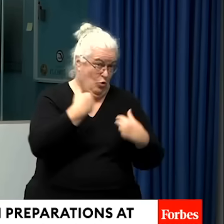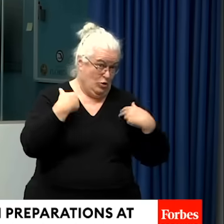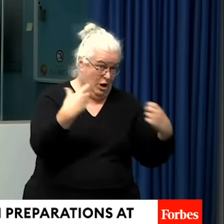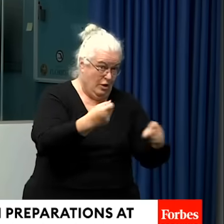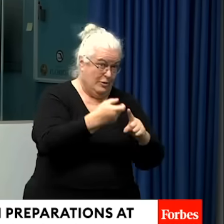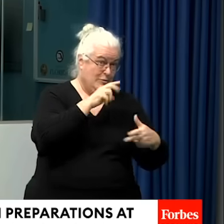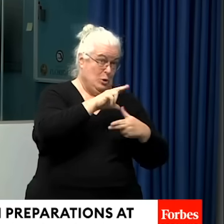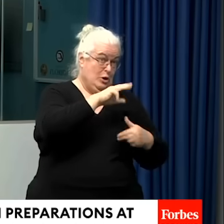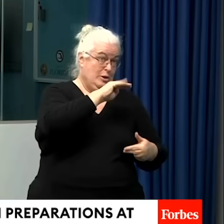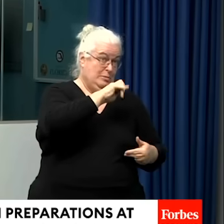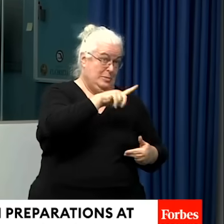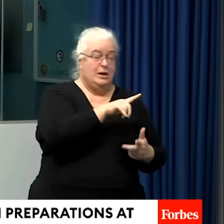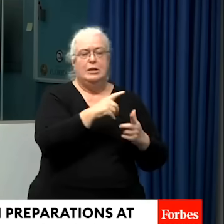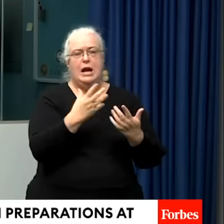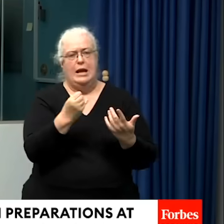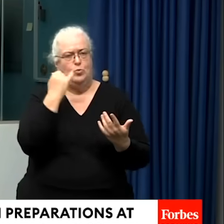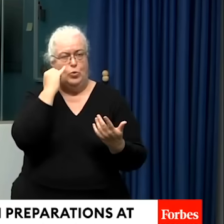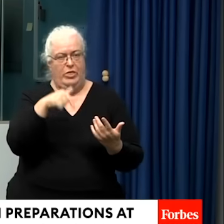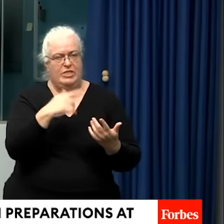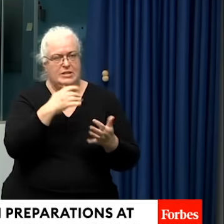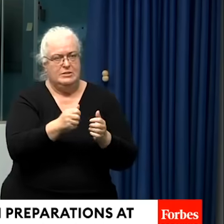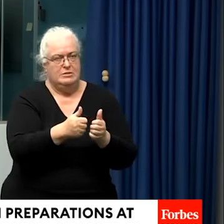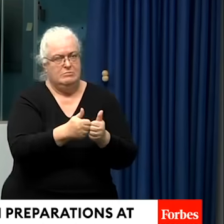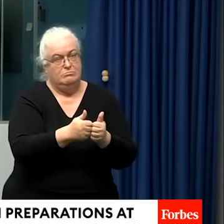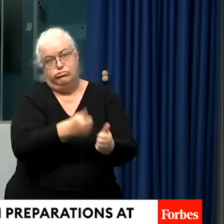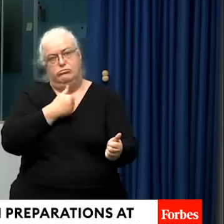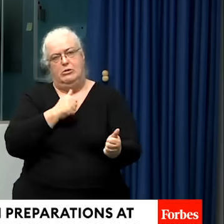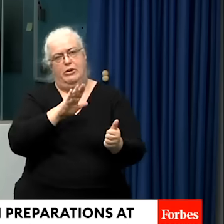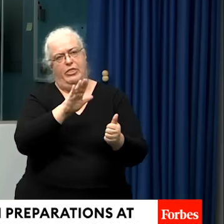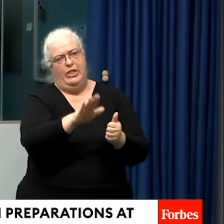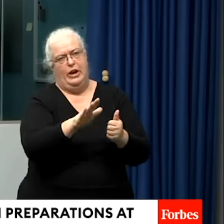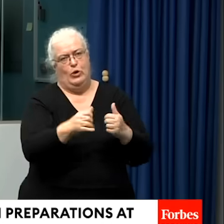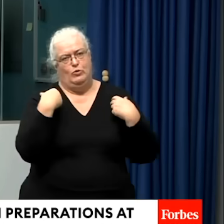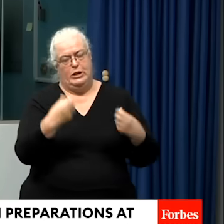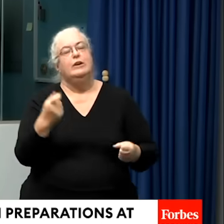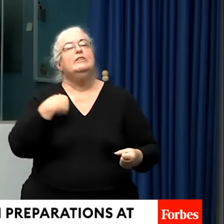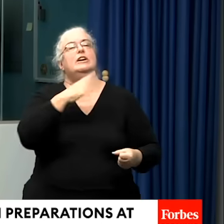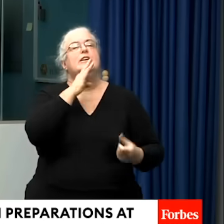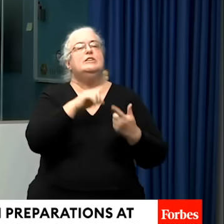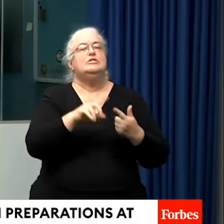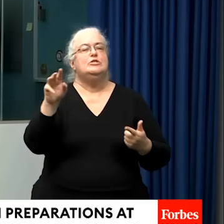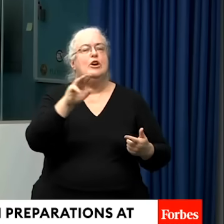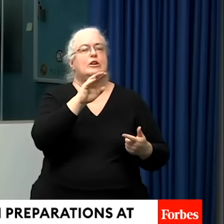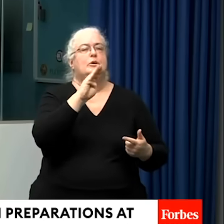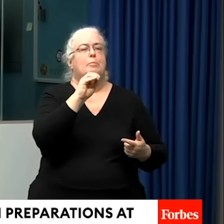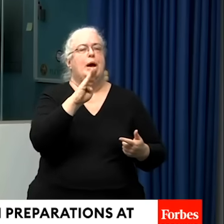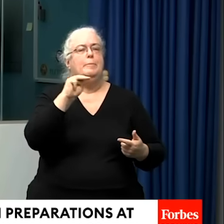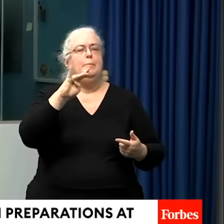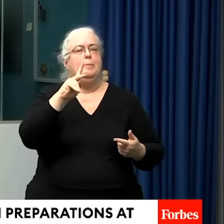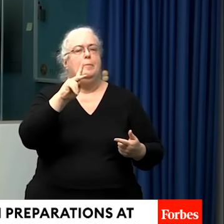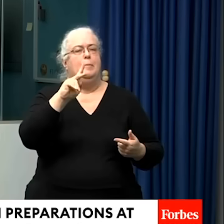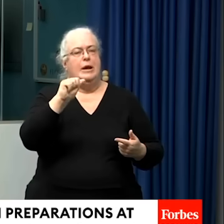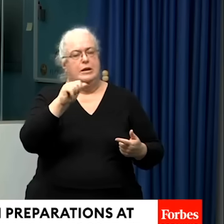hit, and how far will this set them back? Yeah, I talked to Sheriff Ford and County Administrator Bob Micah this morning.